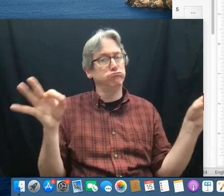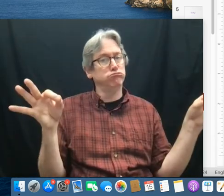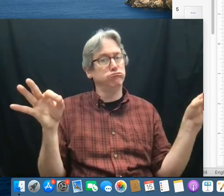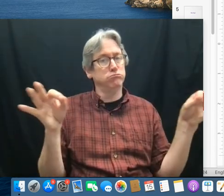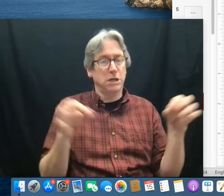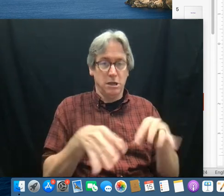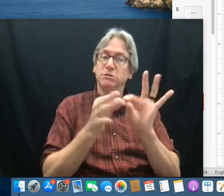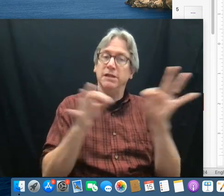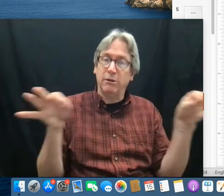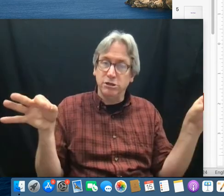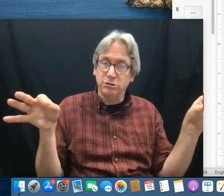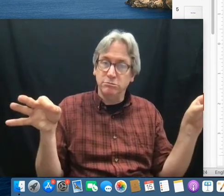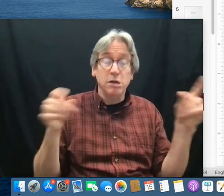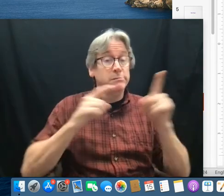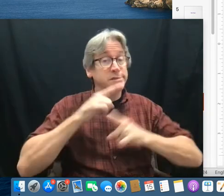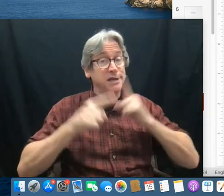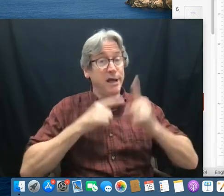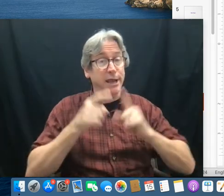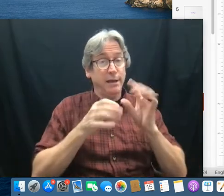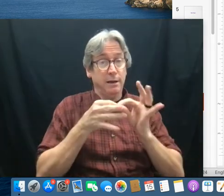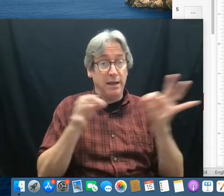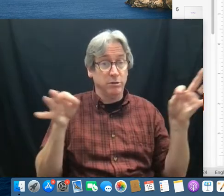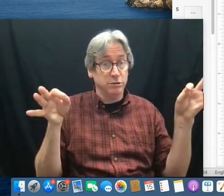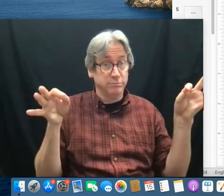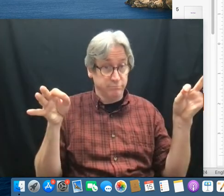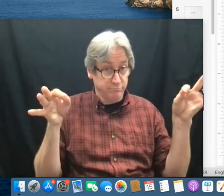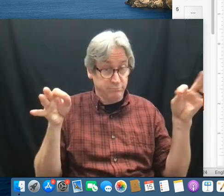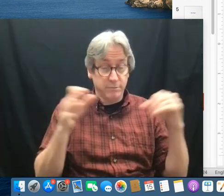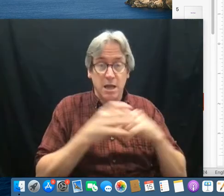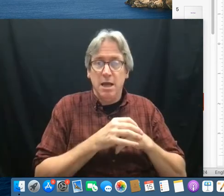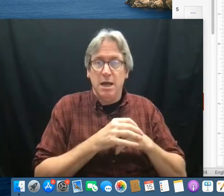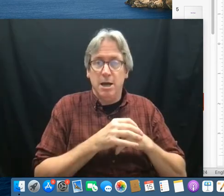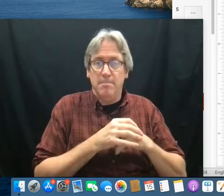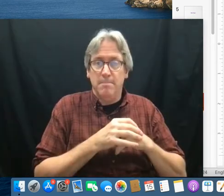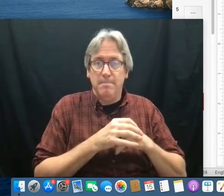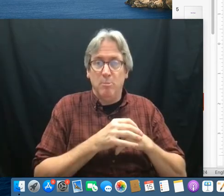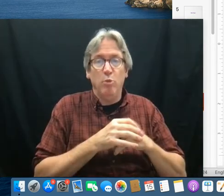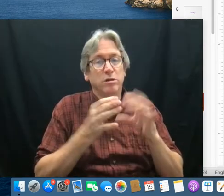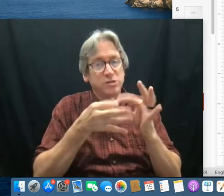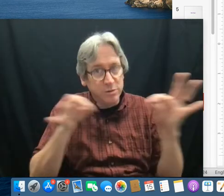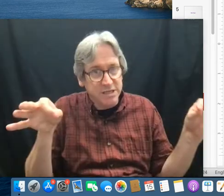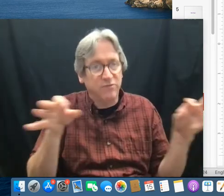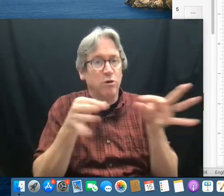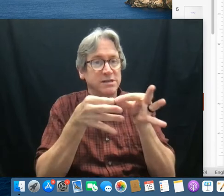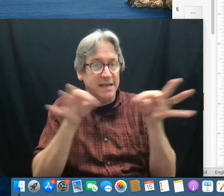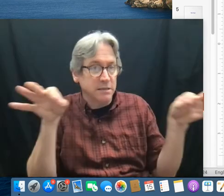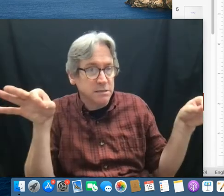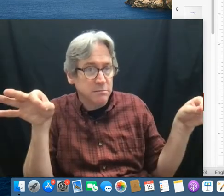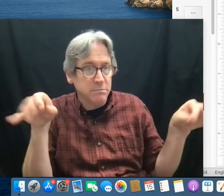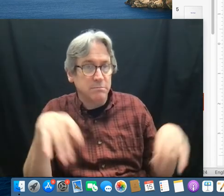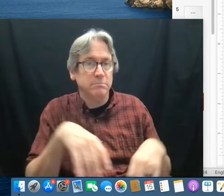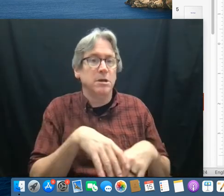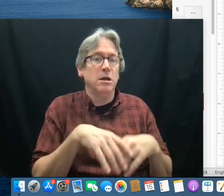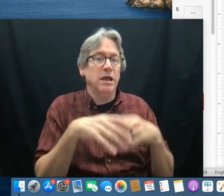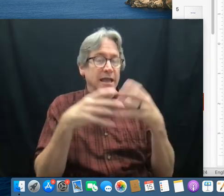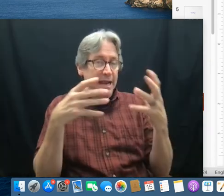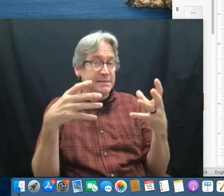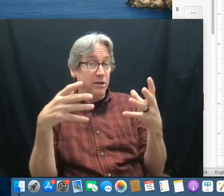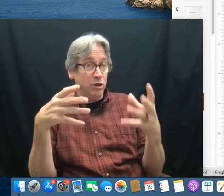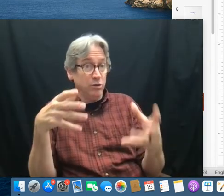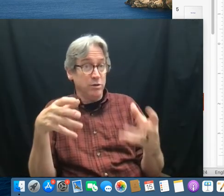I don't know if in the last one I talked about, I think I did, talk about what a sign for language is. Language and sentence are a similar sign. And you're going to take